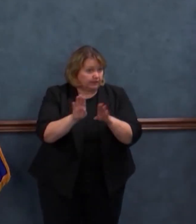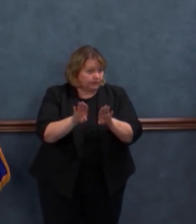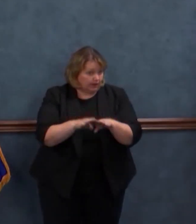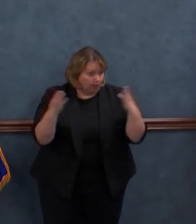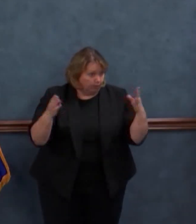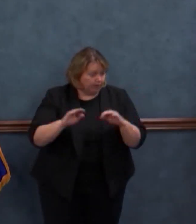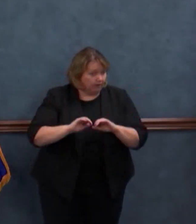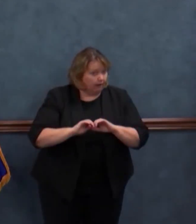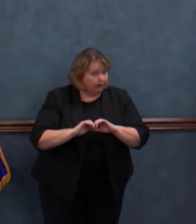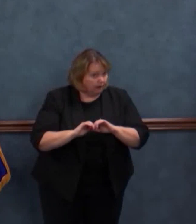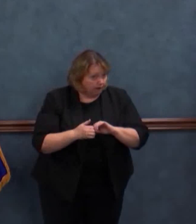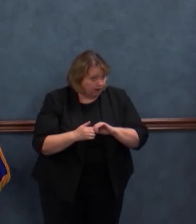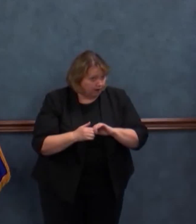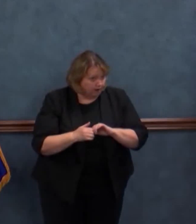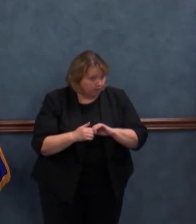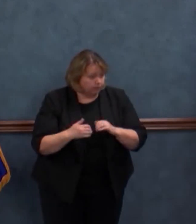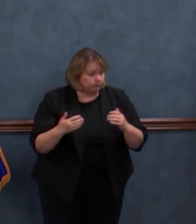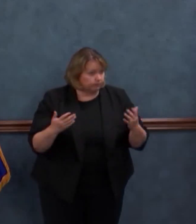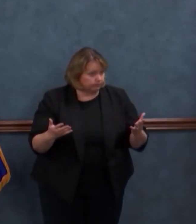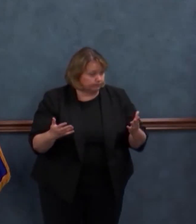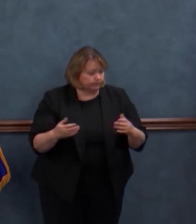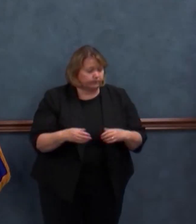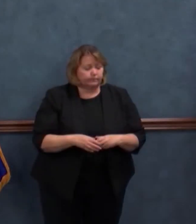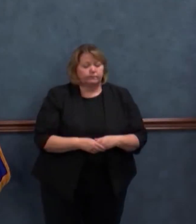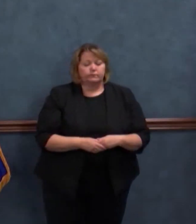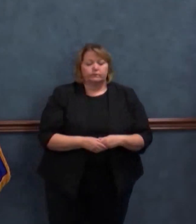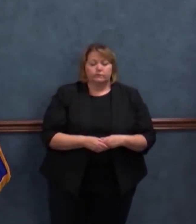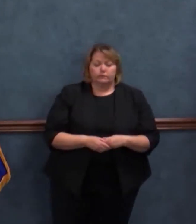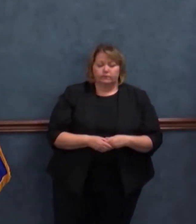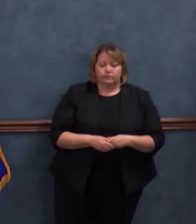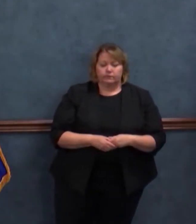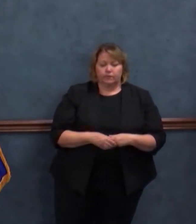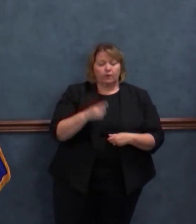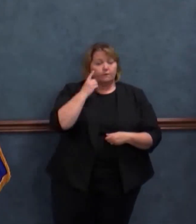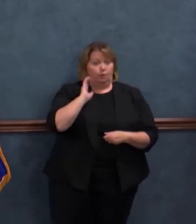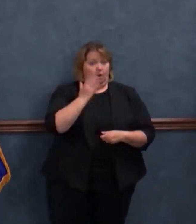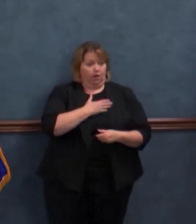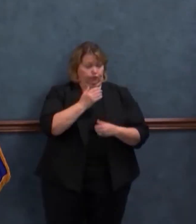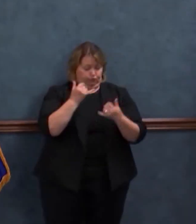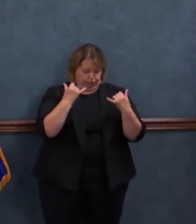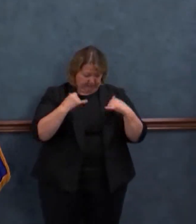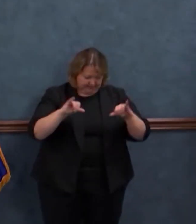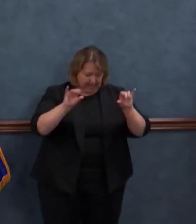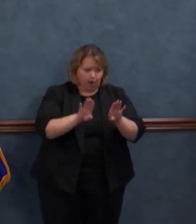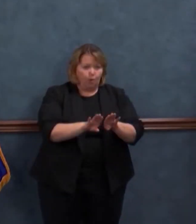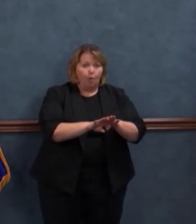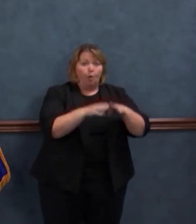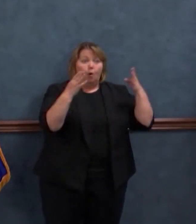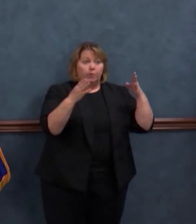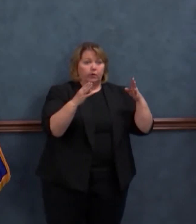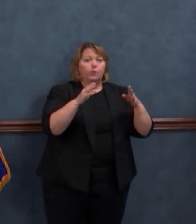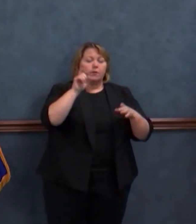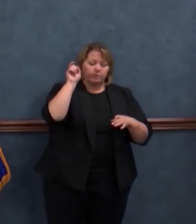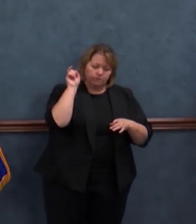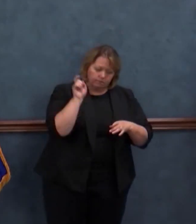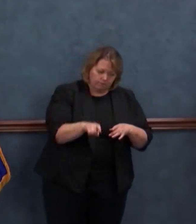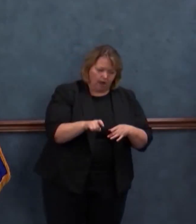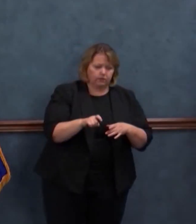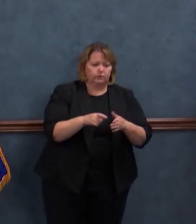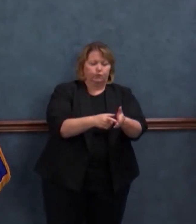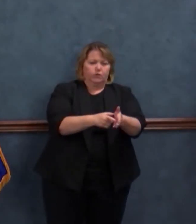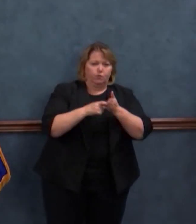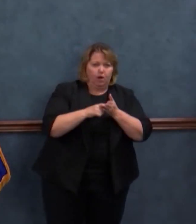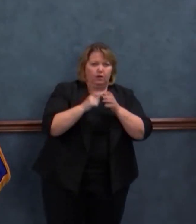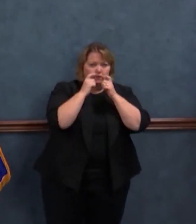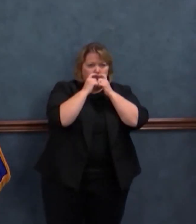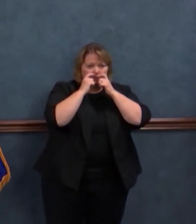moving forward. For Nevada to stay safe and to stay open, we must make face coverings a routine part